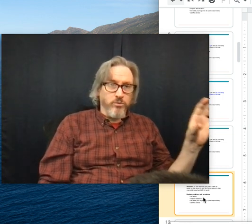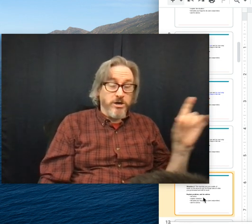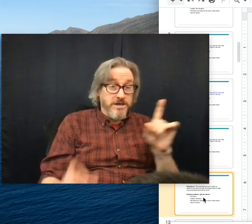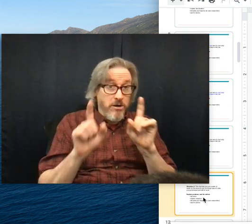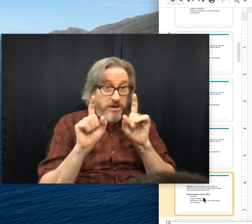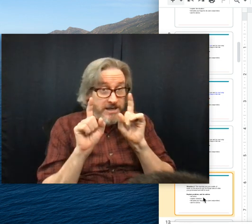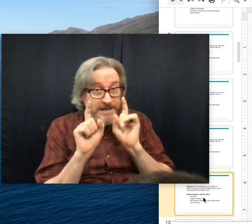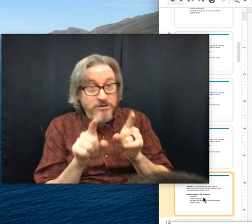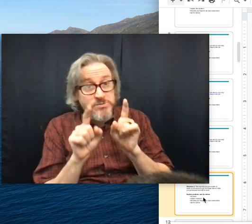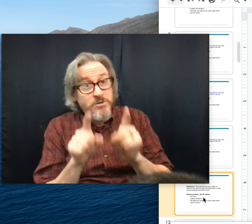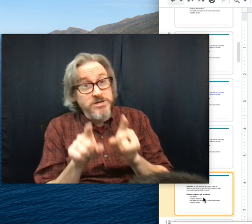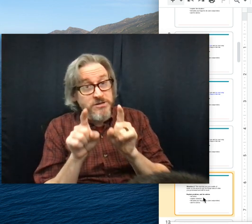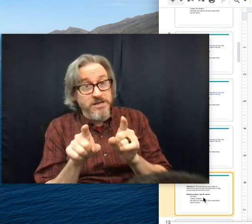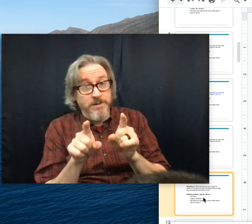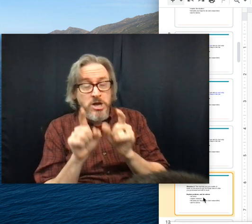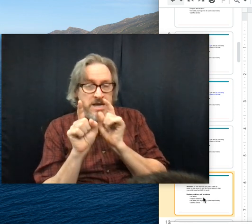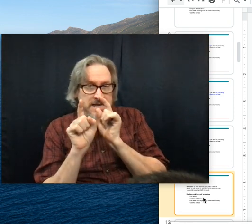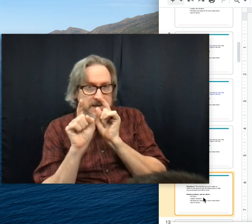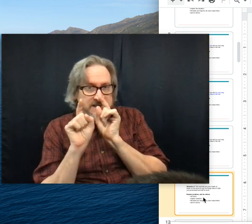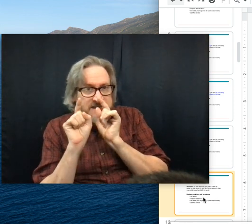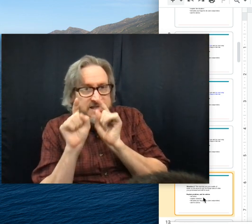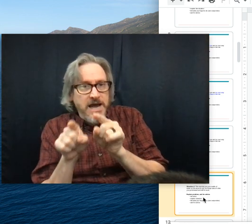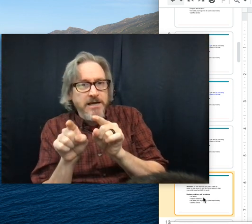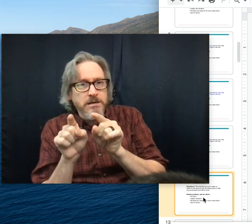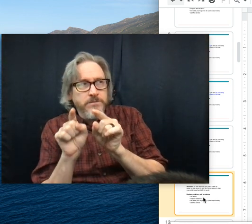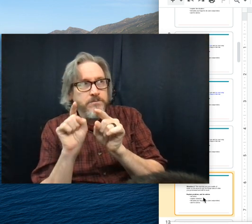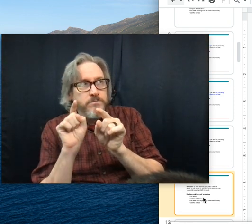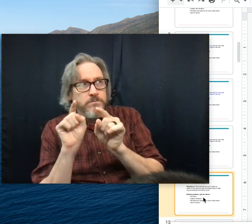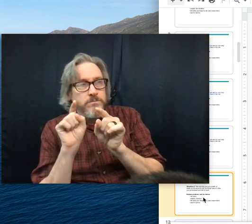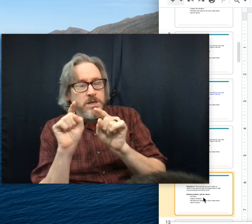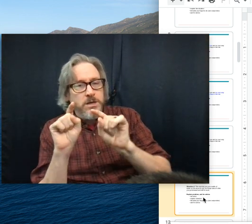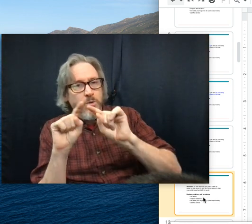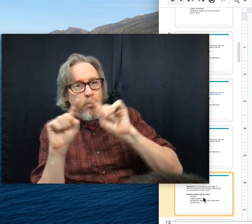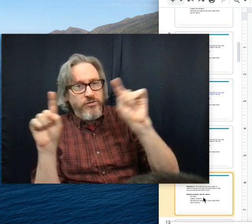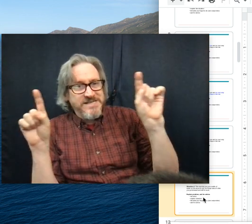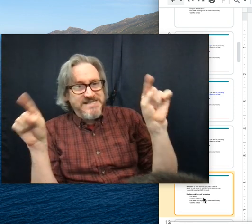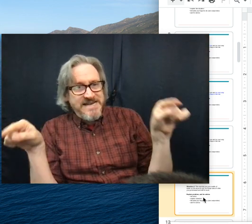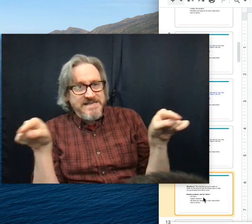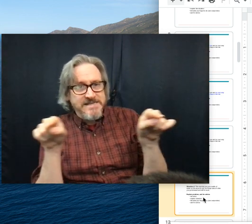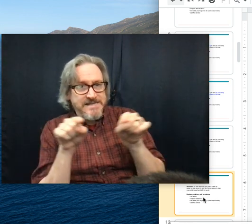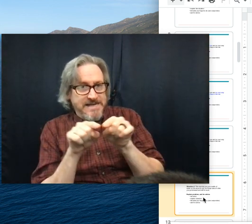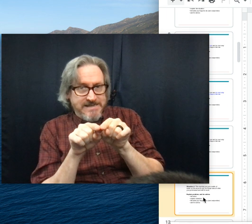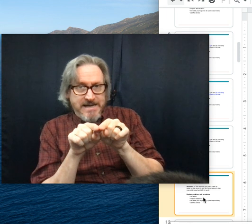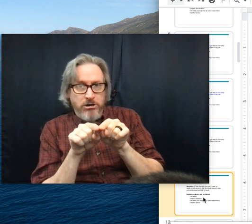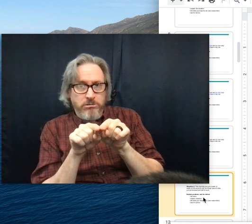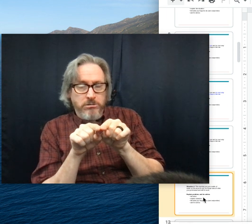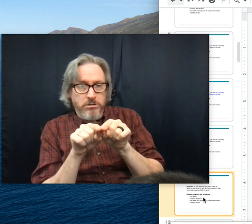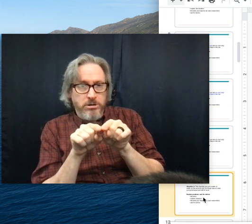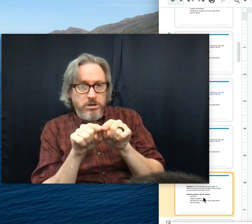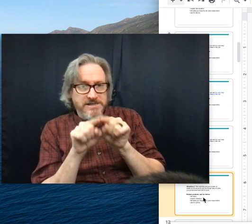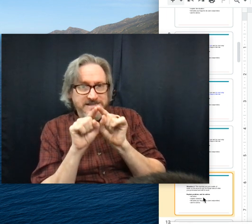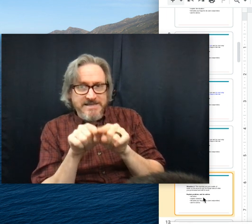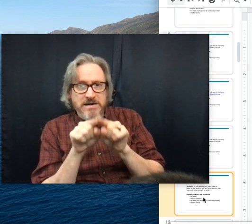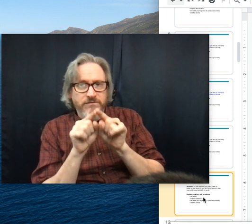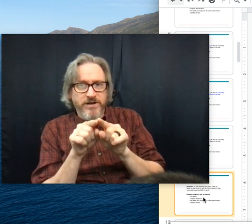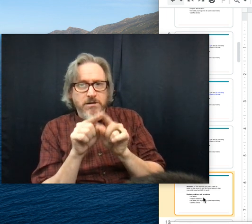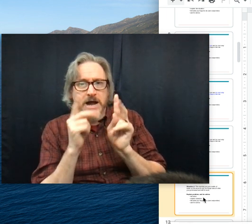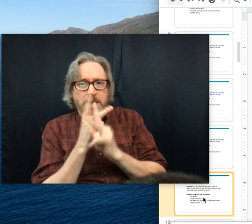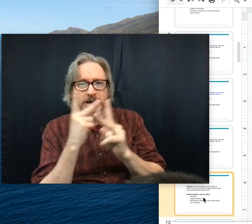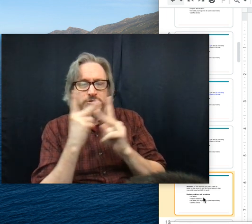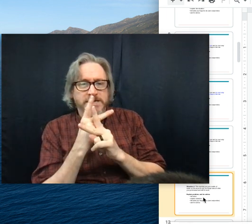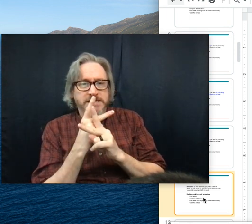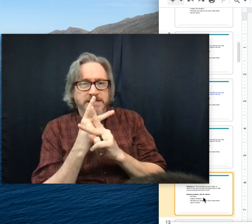leaving for work. Now, here's what I want you to think about. Sign the sentence that's there. Sit down